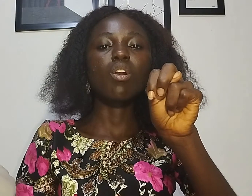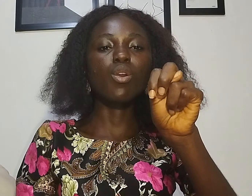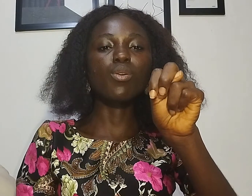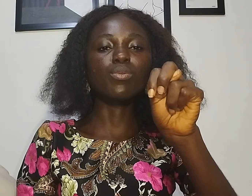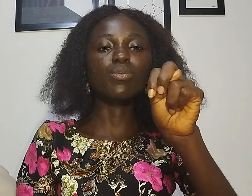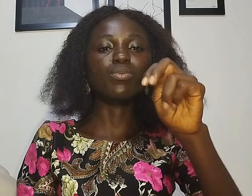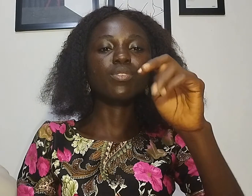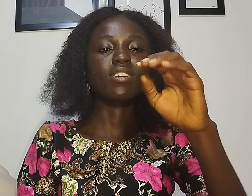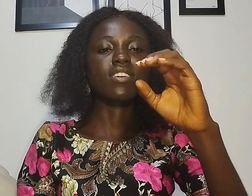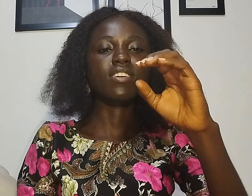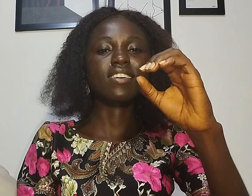O.